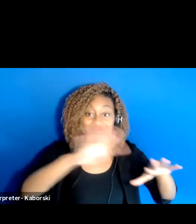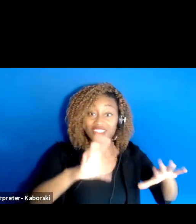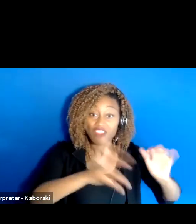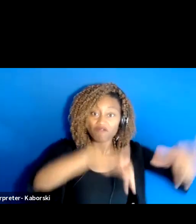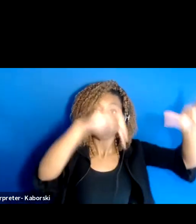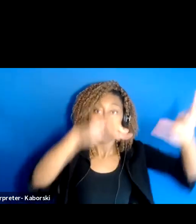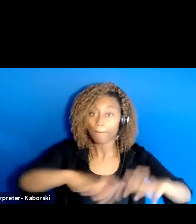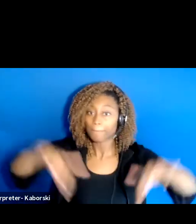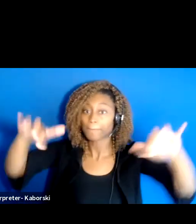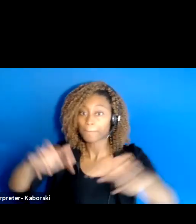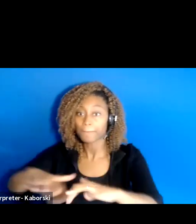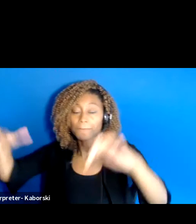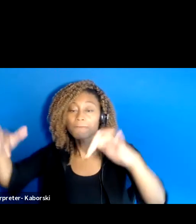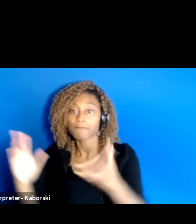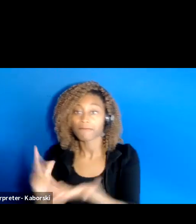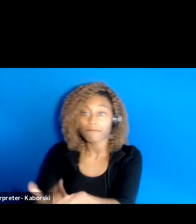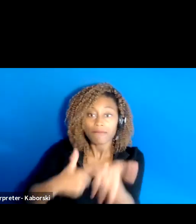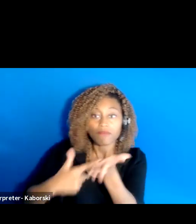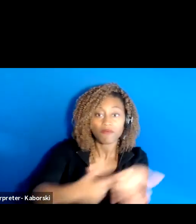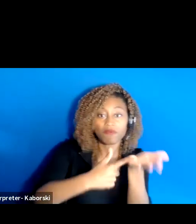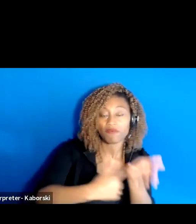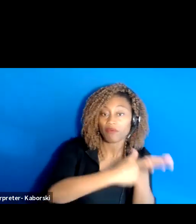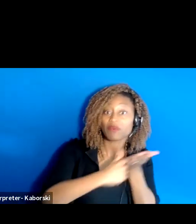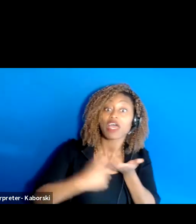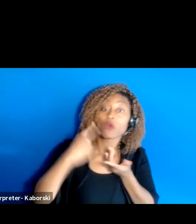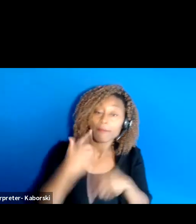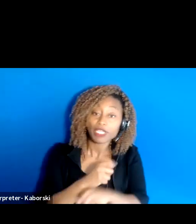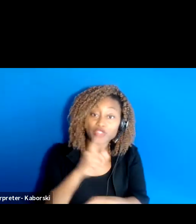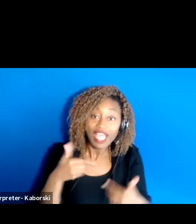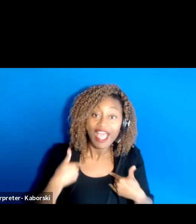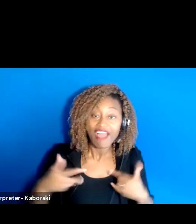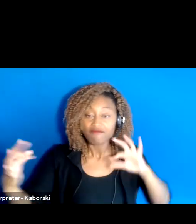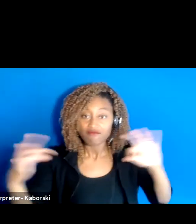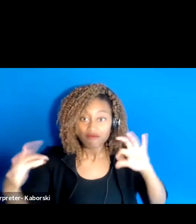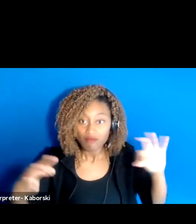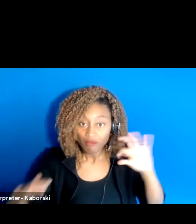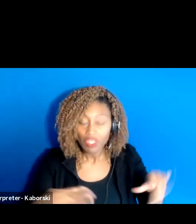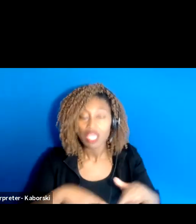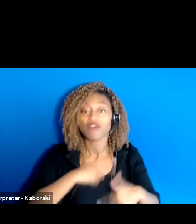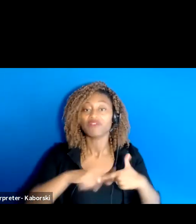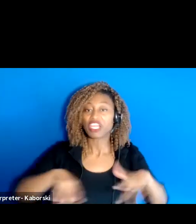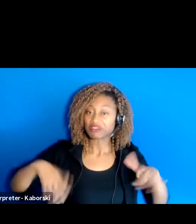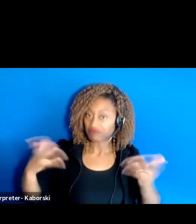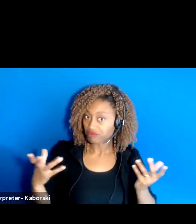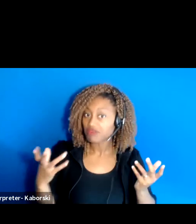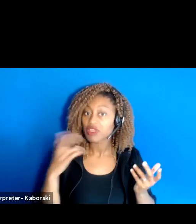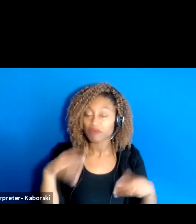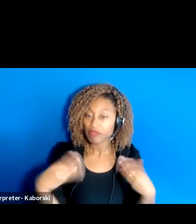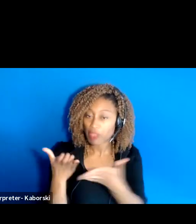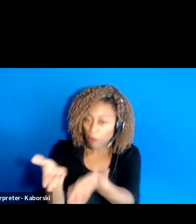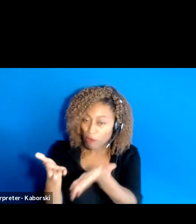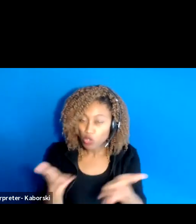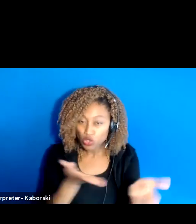the centers on that application. We made sure that they had input, they were given the proposals, they were part of that